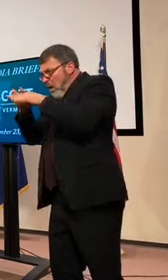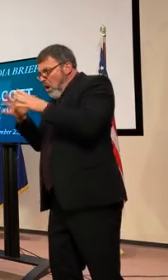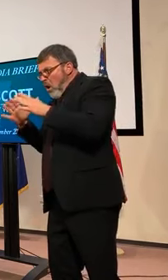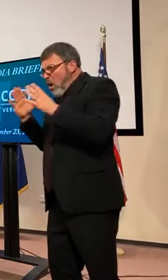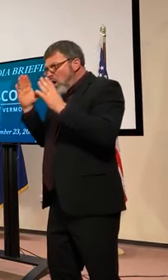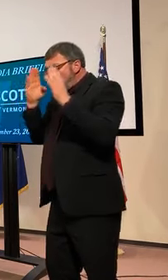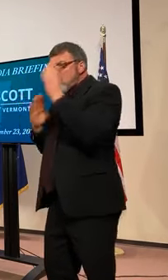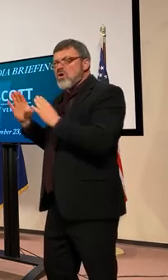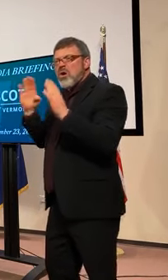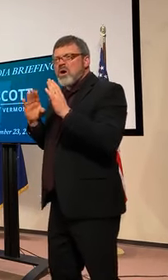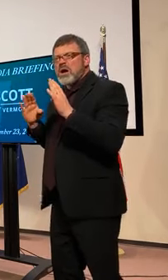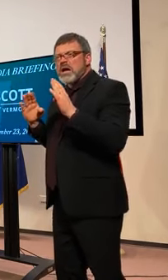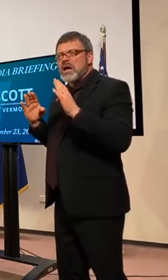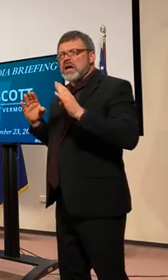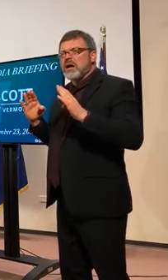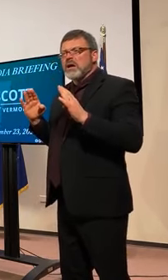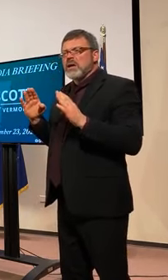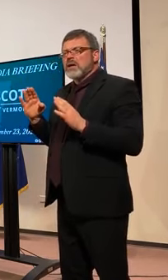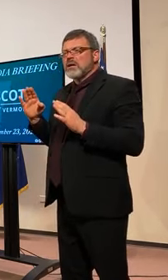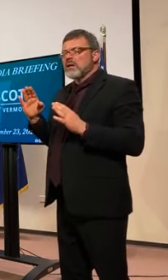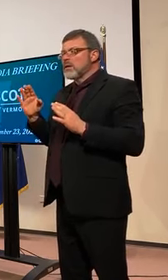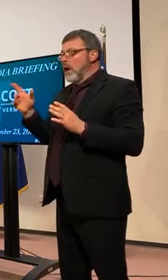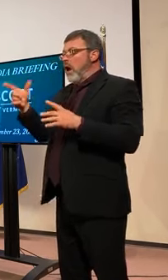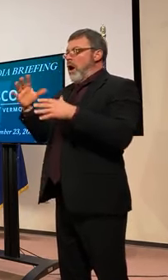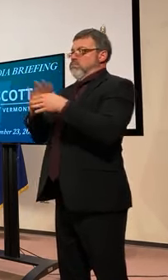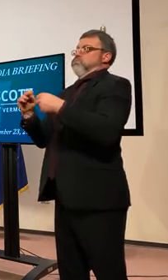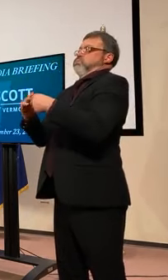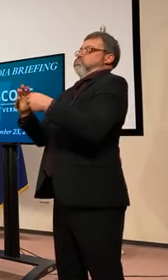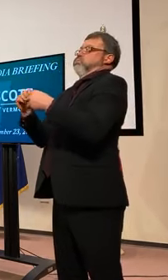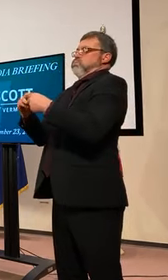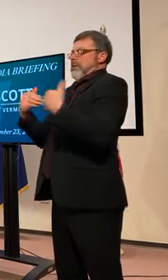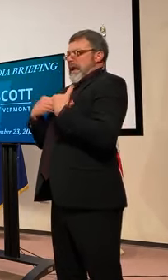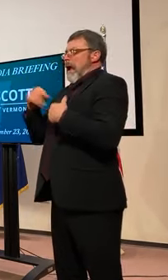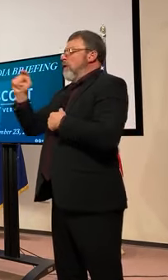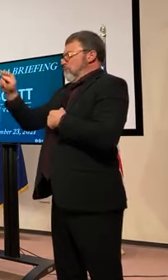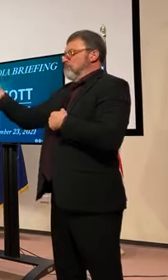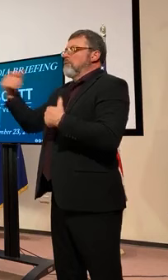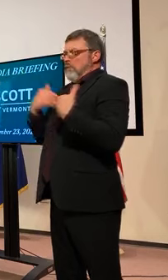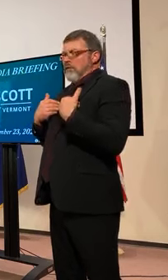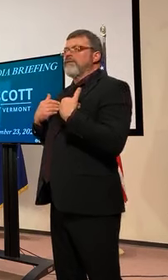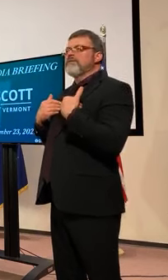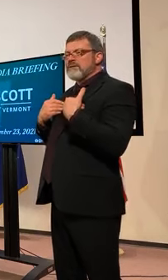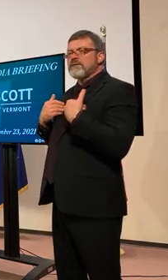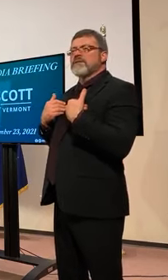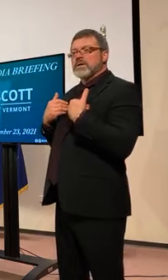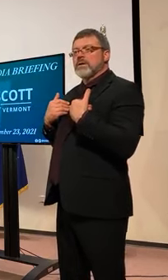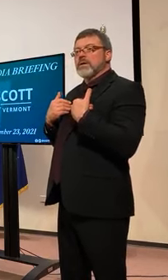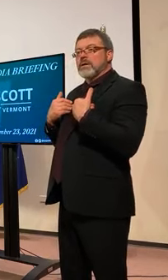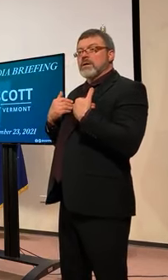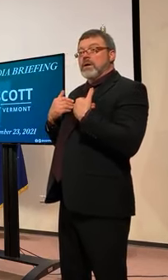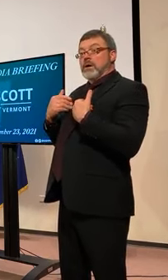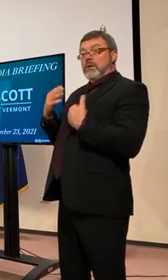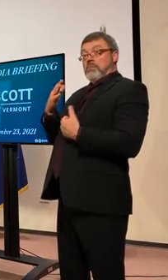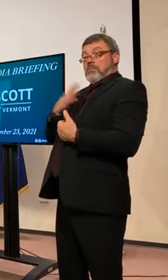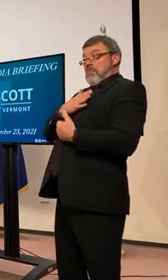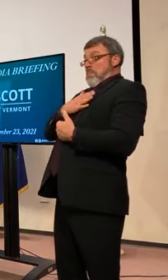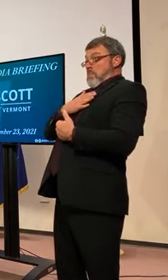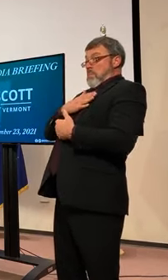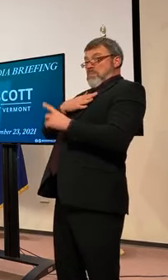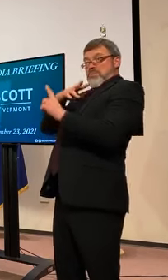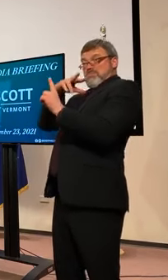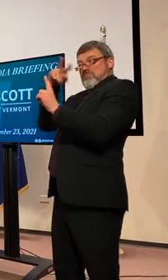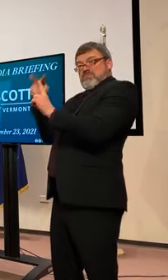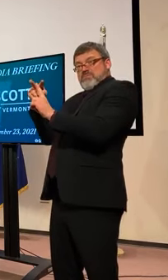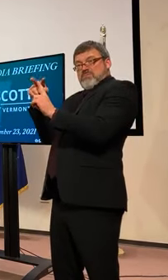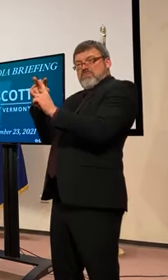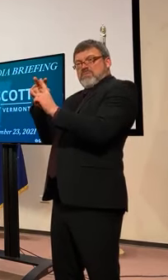constituents. But from my standpoint, when you look at the broad approach, broadly over Vermont, I